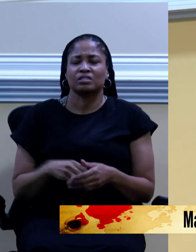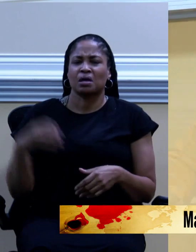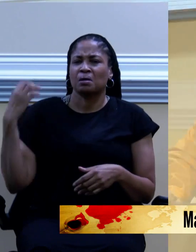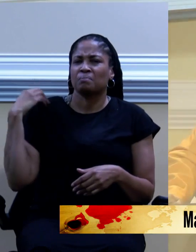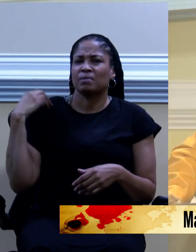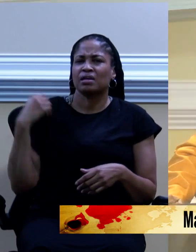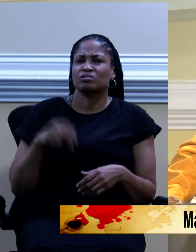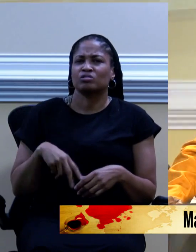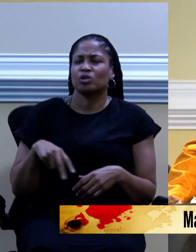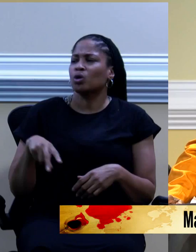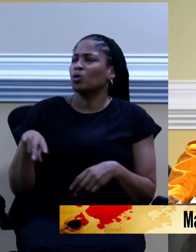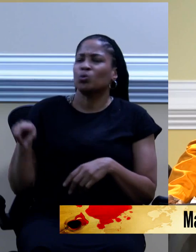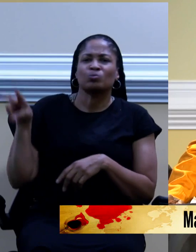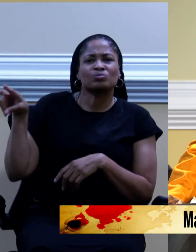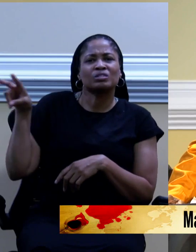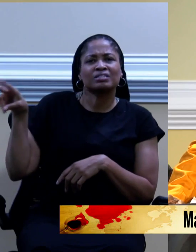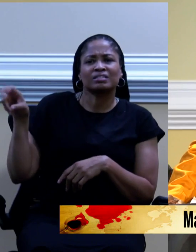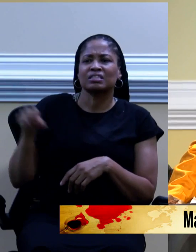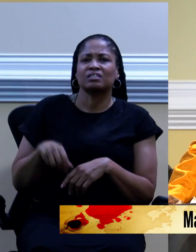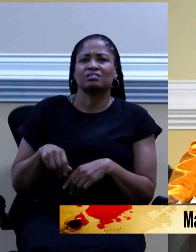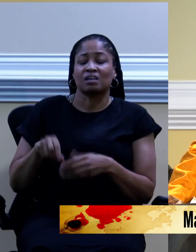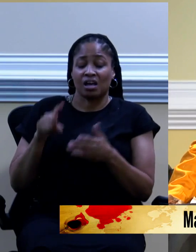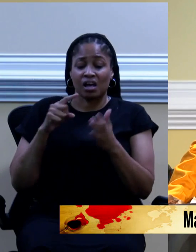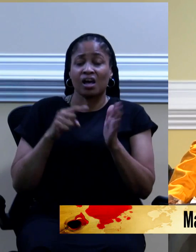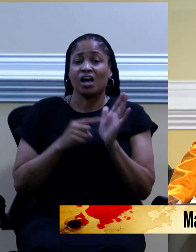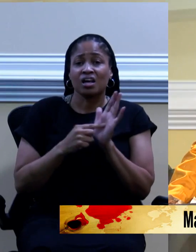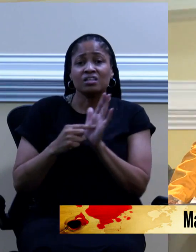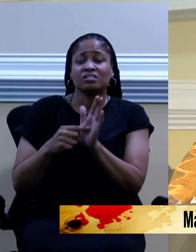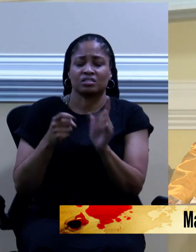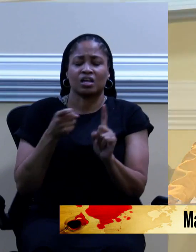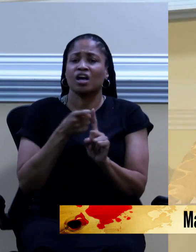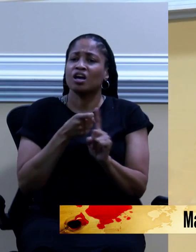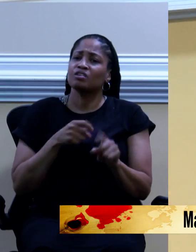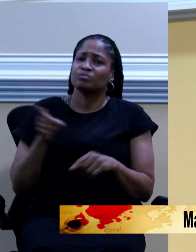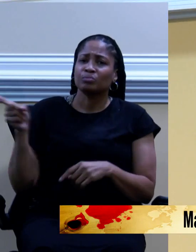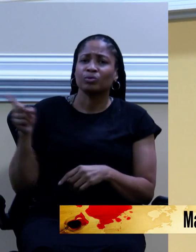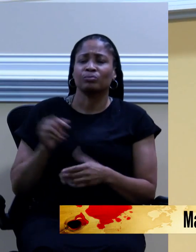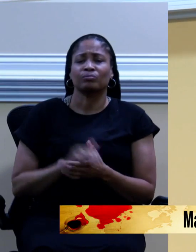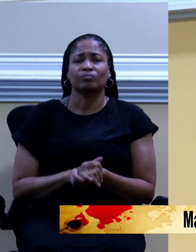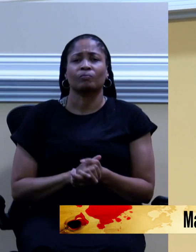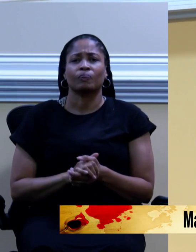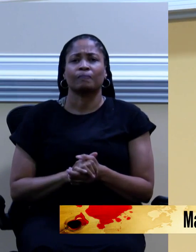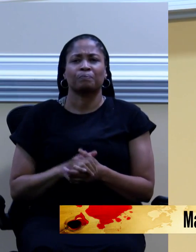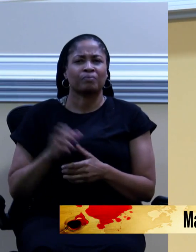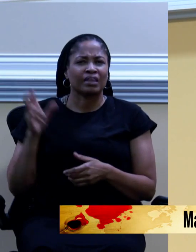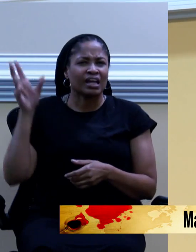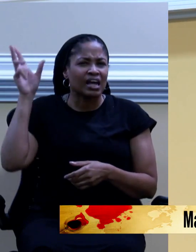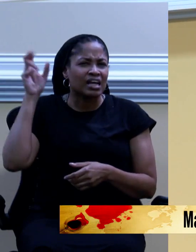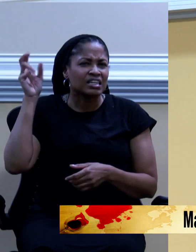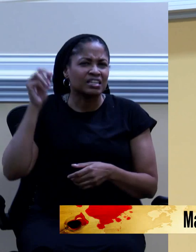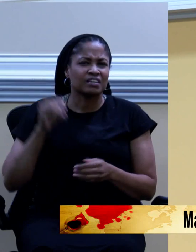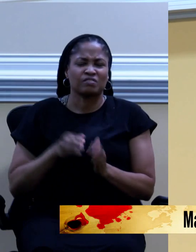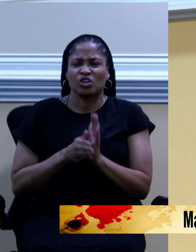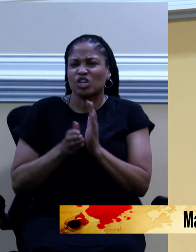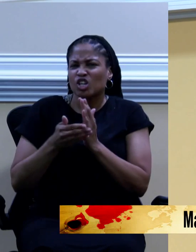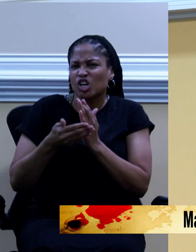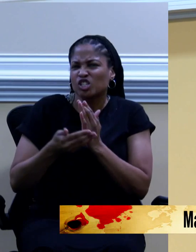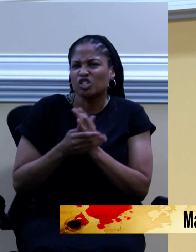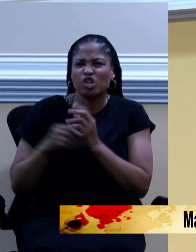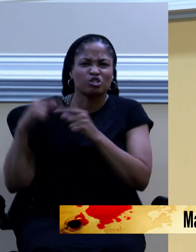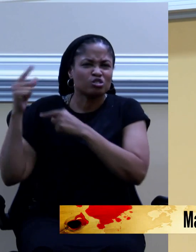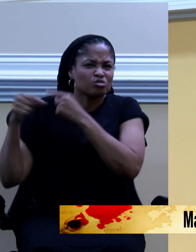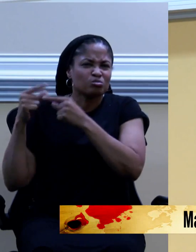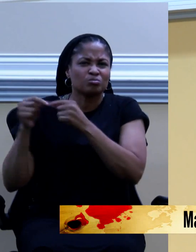to sign whether he was the Messiah or not. But go ahead and read. But he answered and said unto them, An evil and adulterous generation seeketh